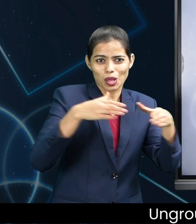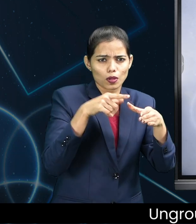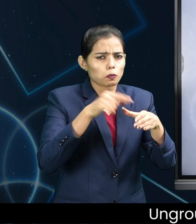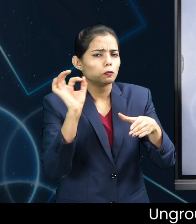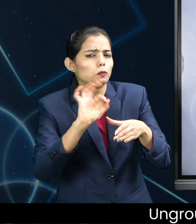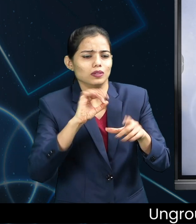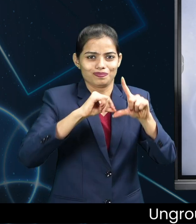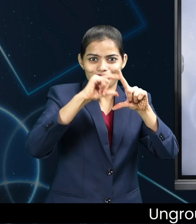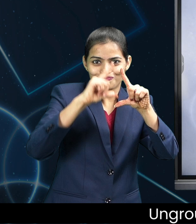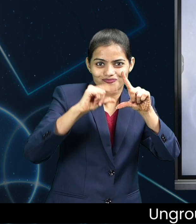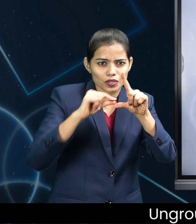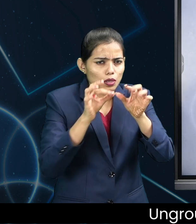Ungroup frequency distribution table.